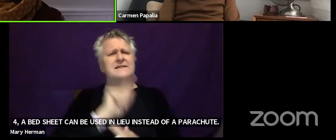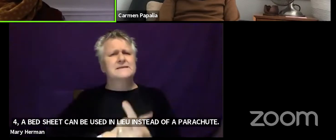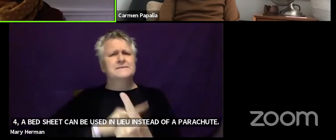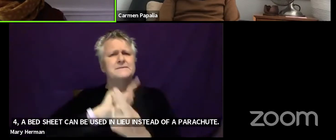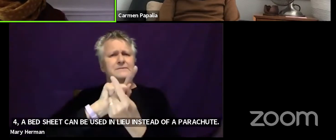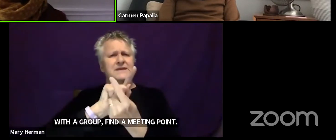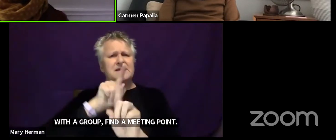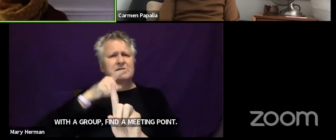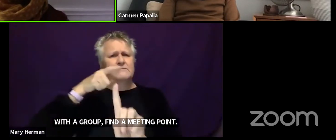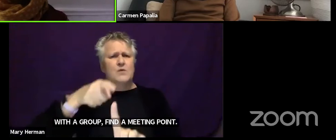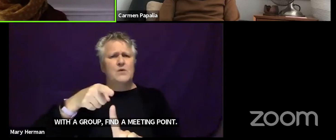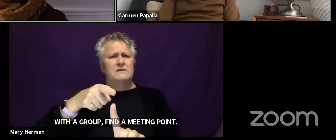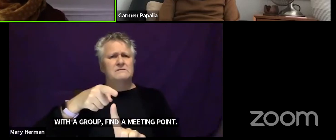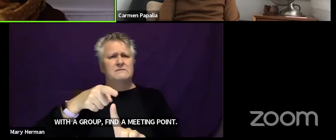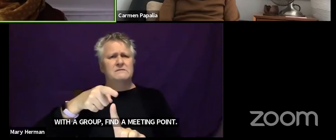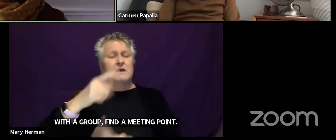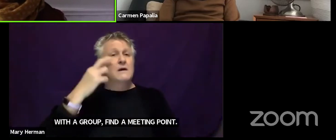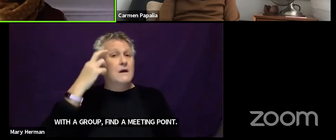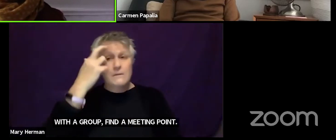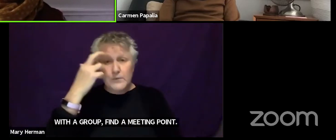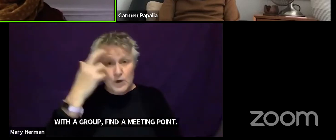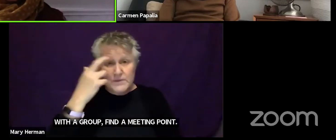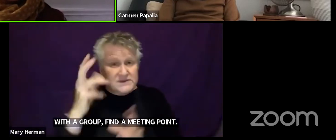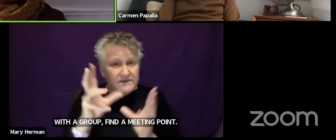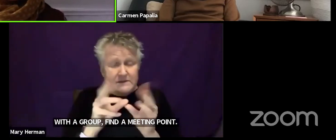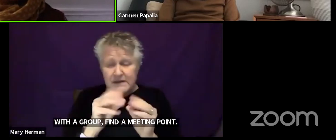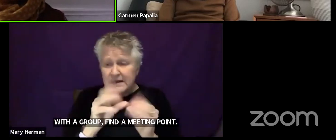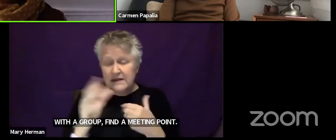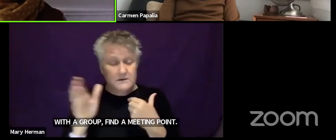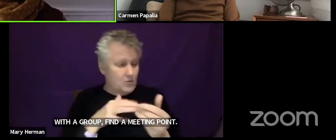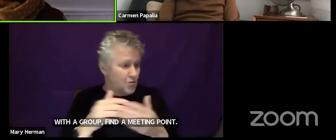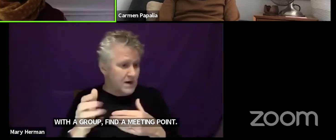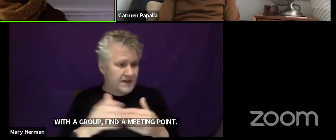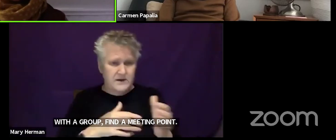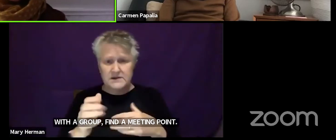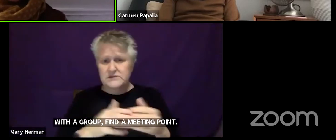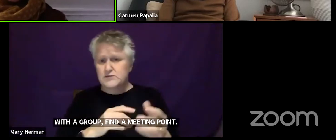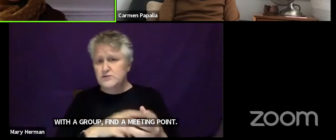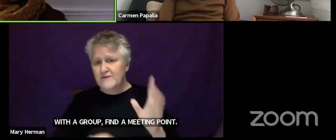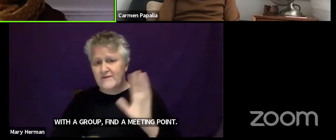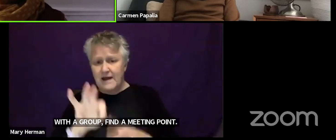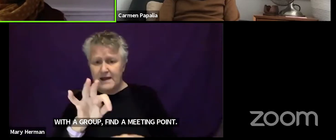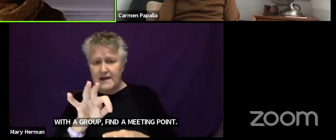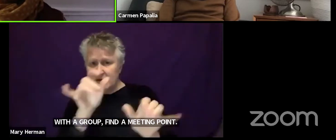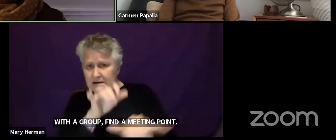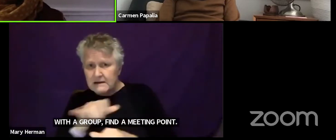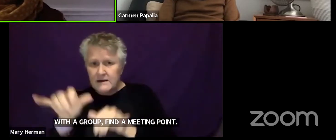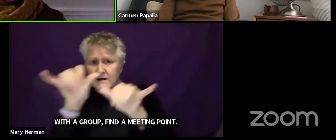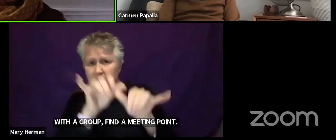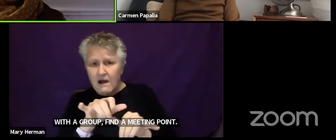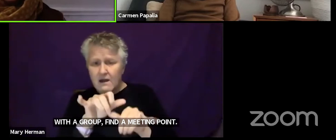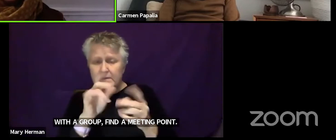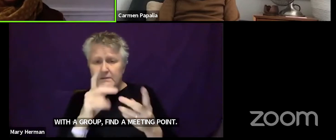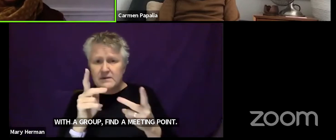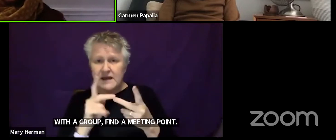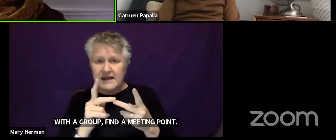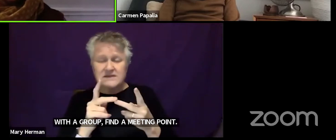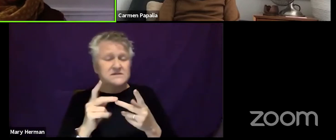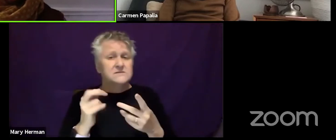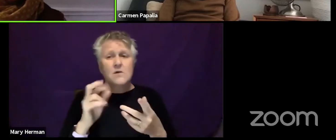The purpose of the meeting, whether to find common ground or cause a disruption, may change with the